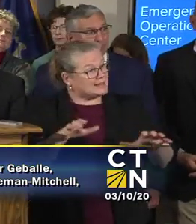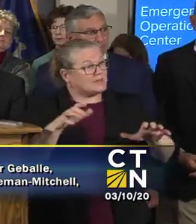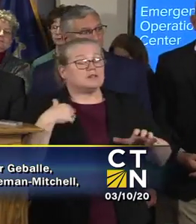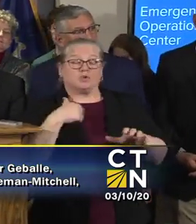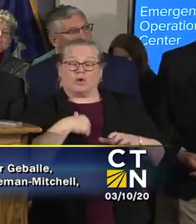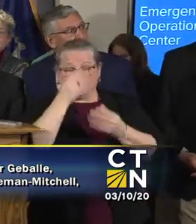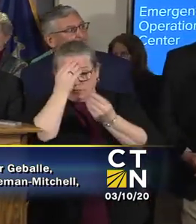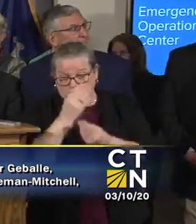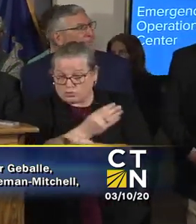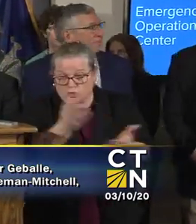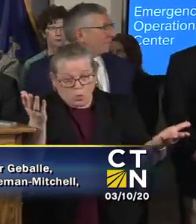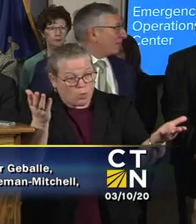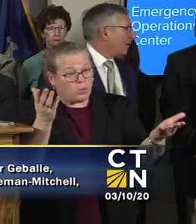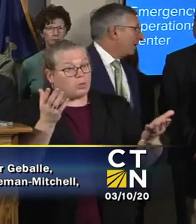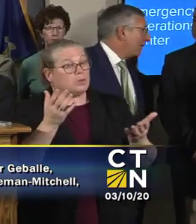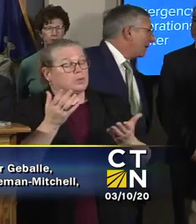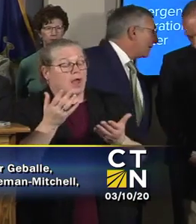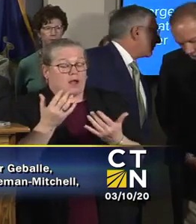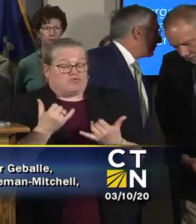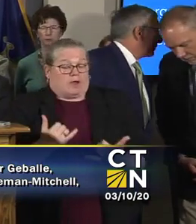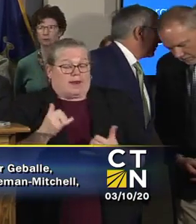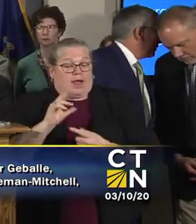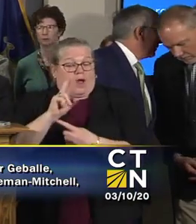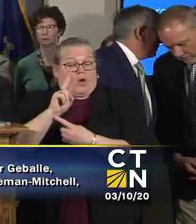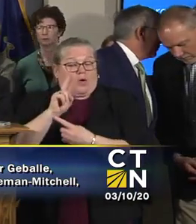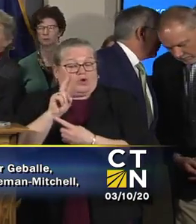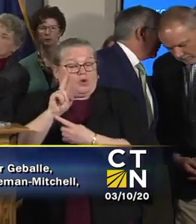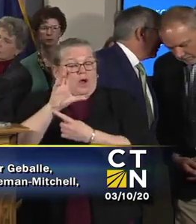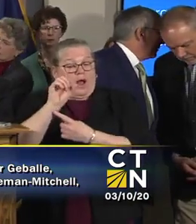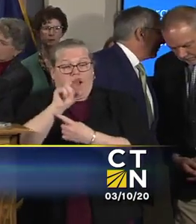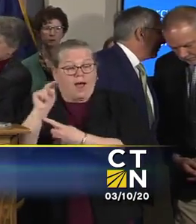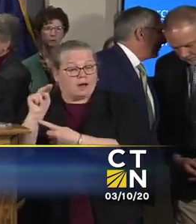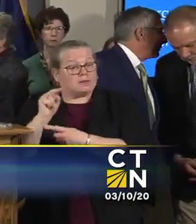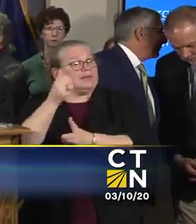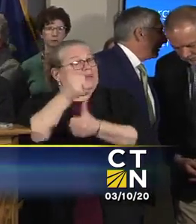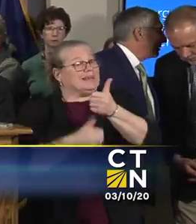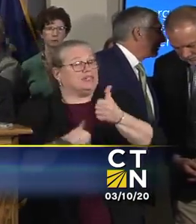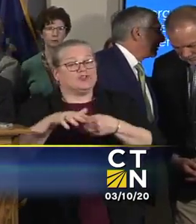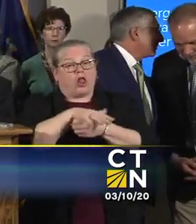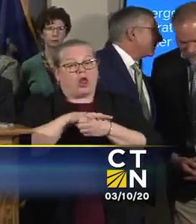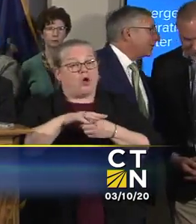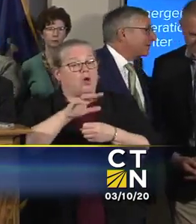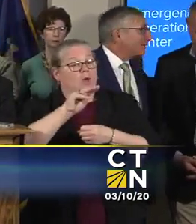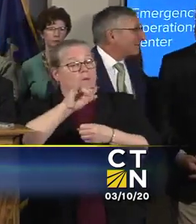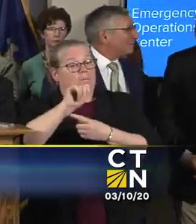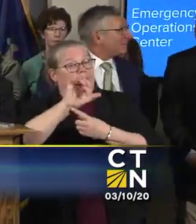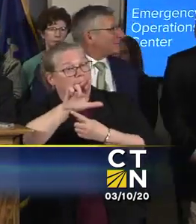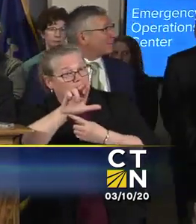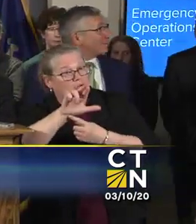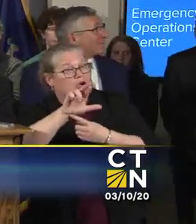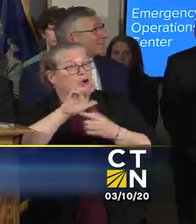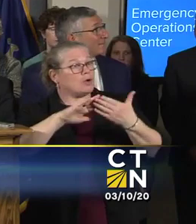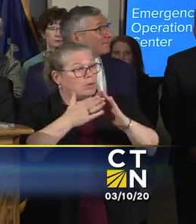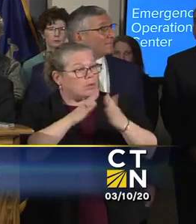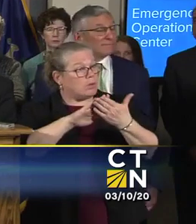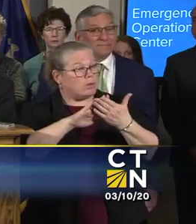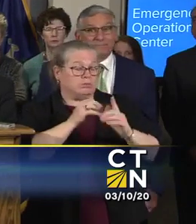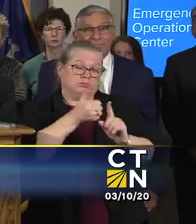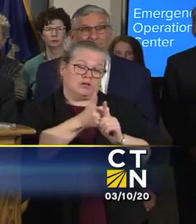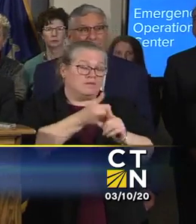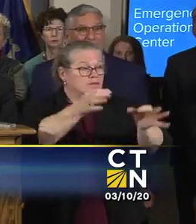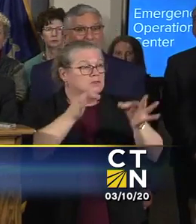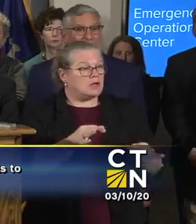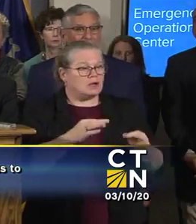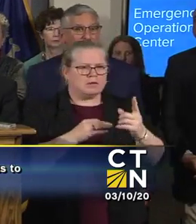At this point, UConn and each local mayor municipality can make their own call. We'll take a second look at